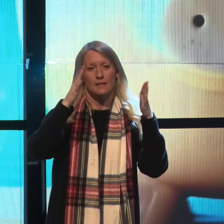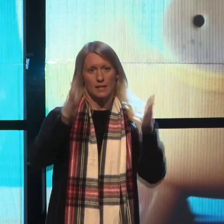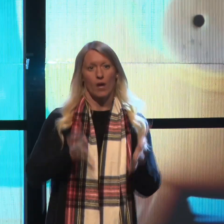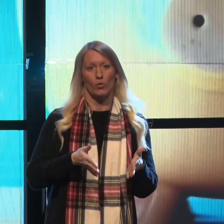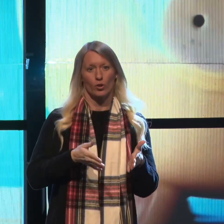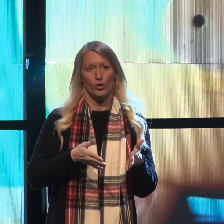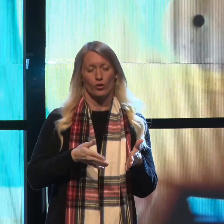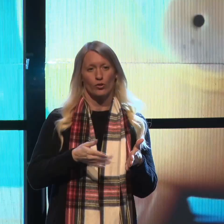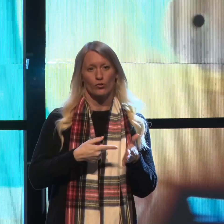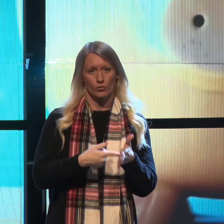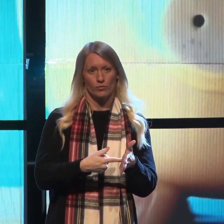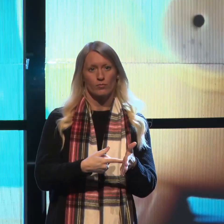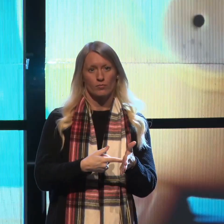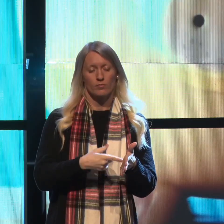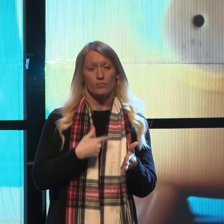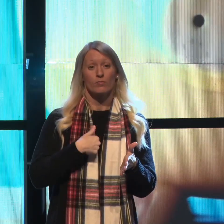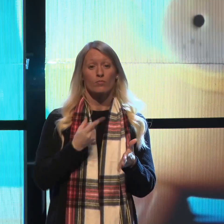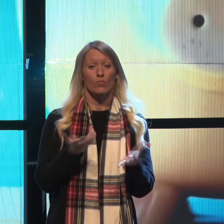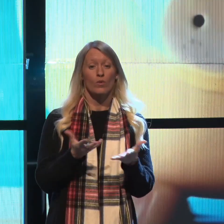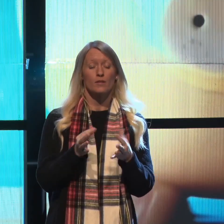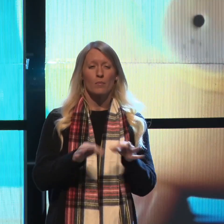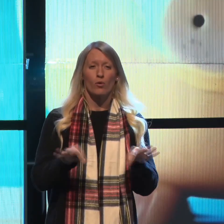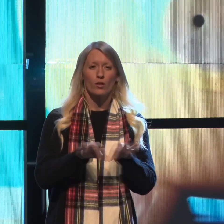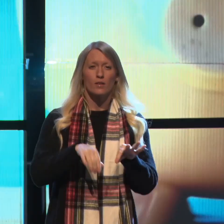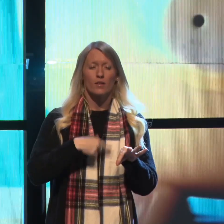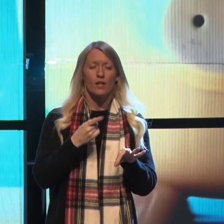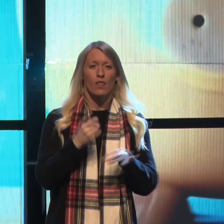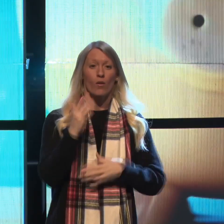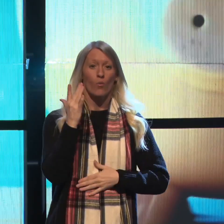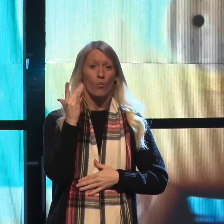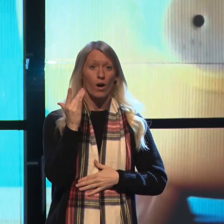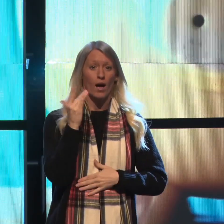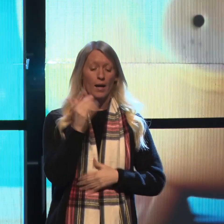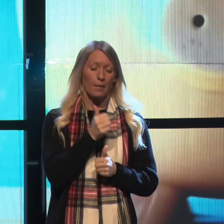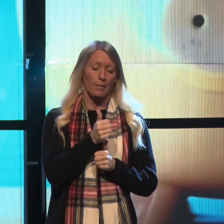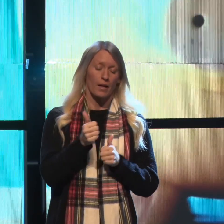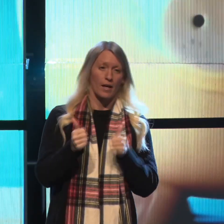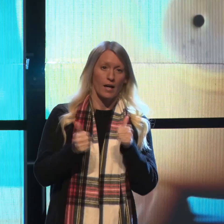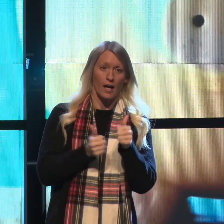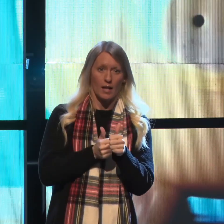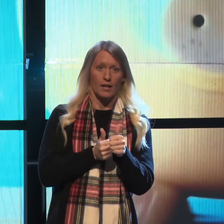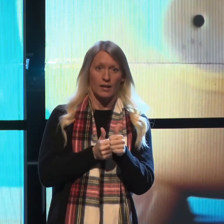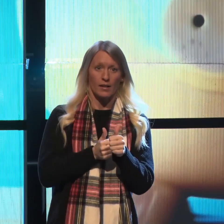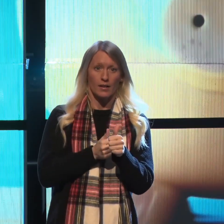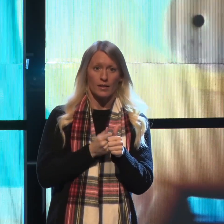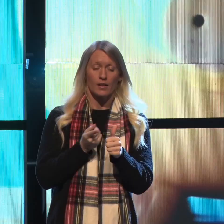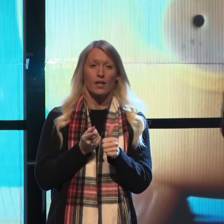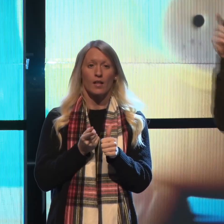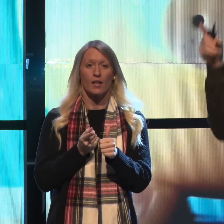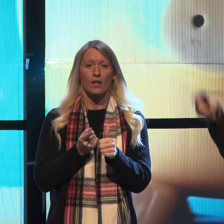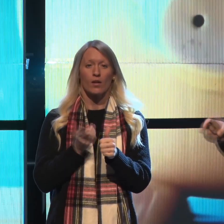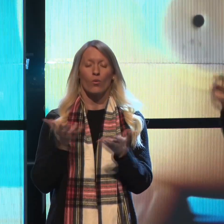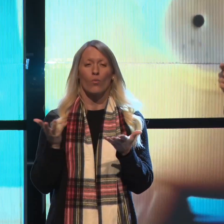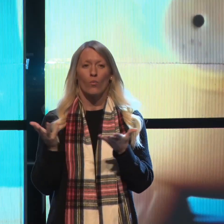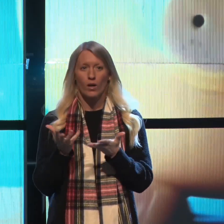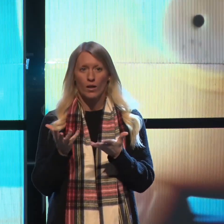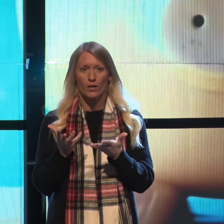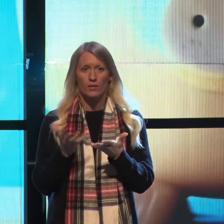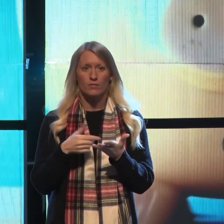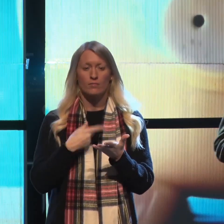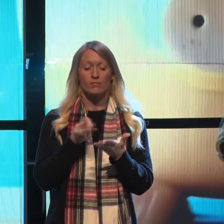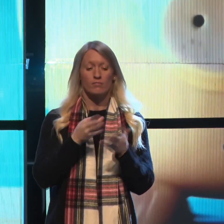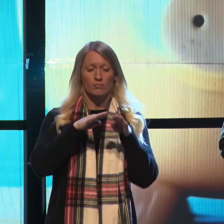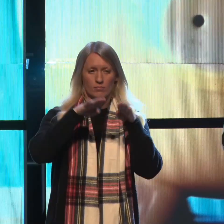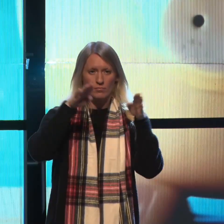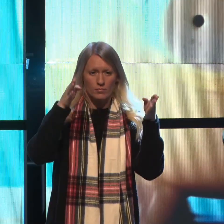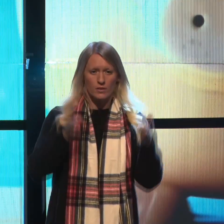that's not really the point of it, but what I want to drive home is the why behind the what. Right? The why behind the tower is even